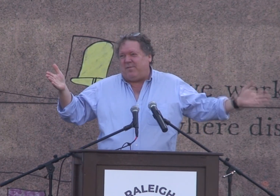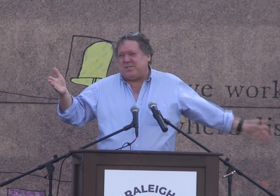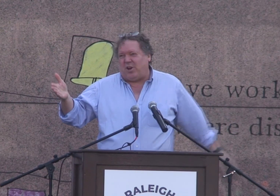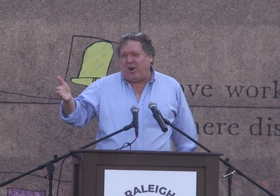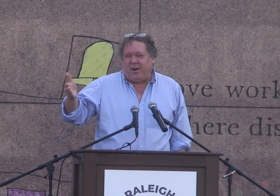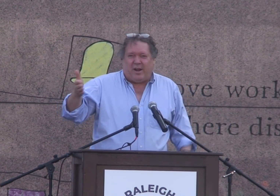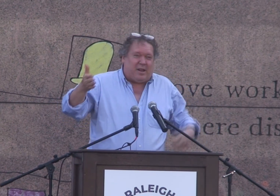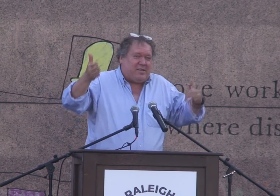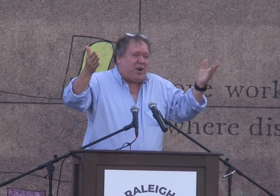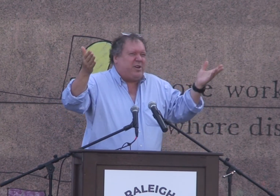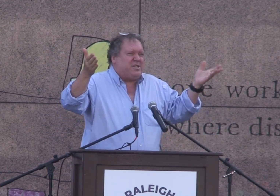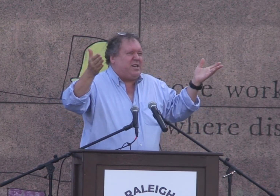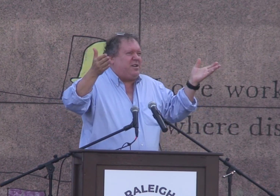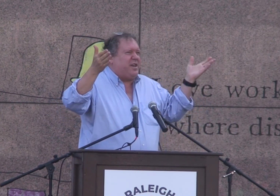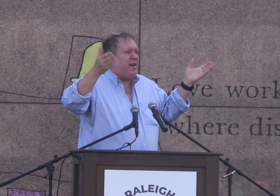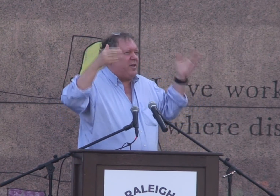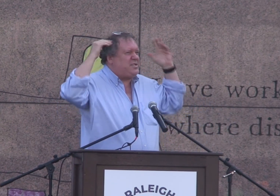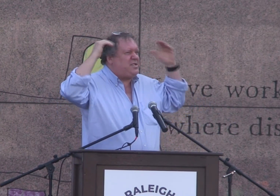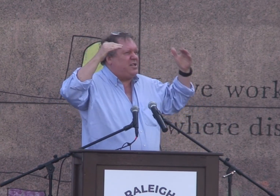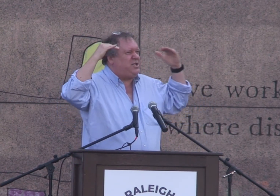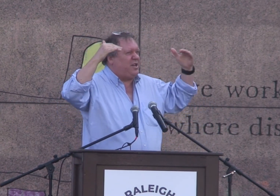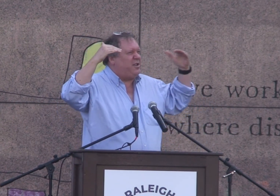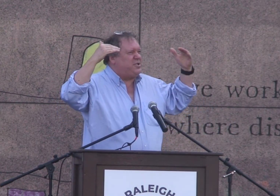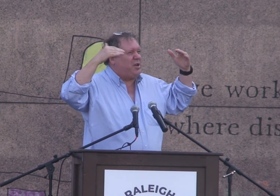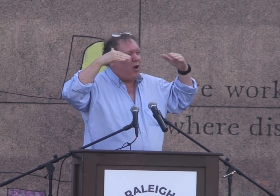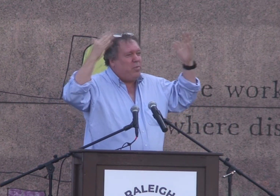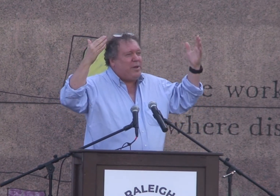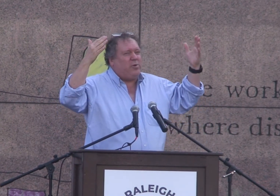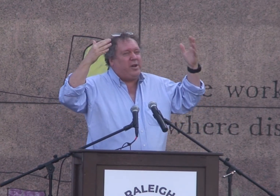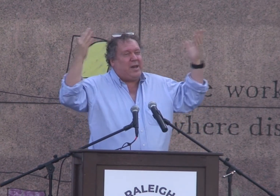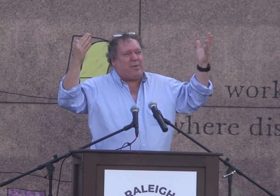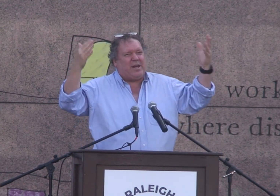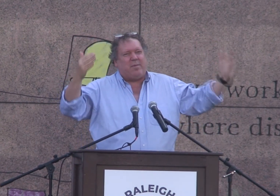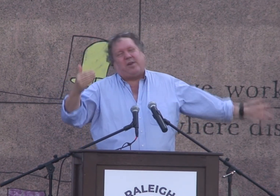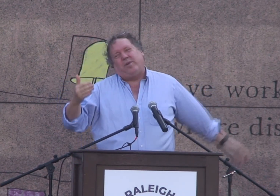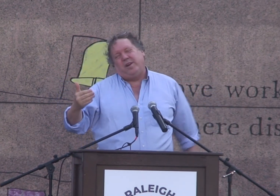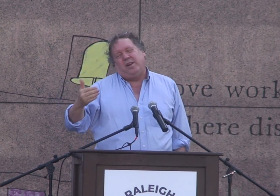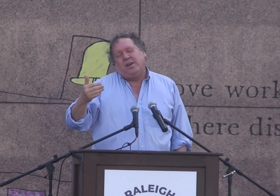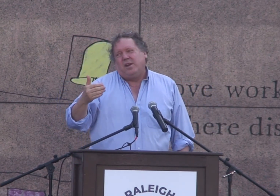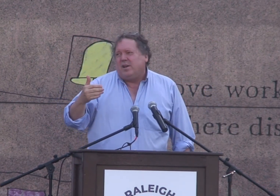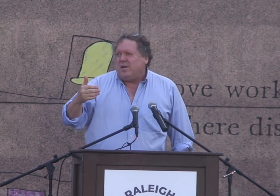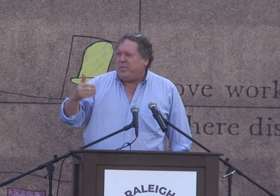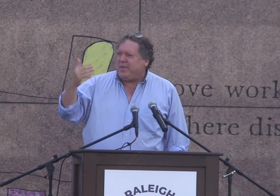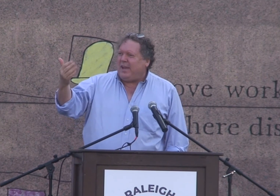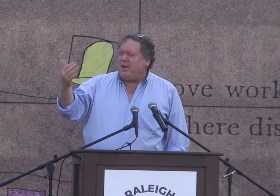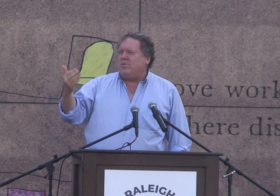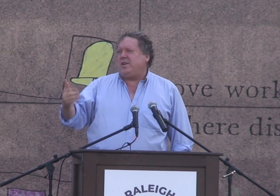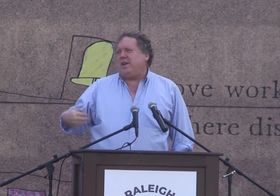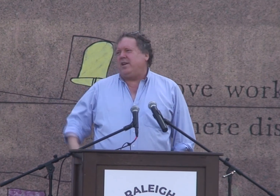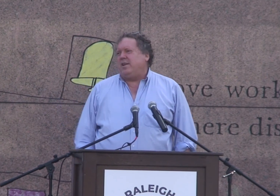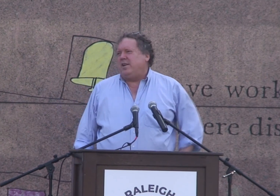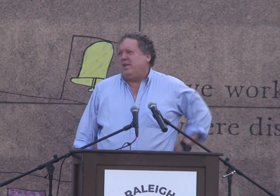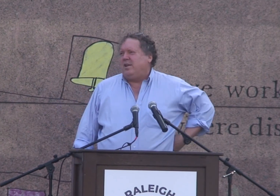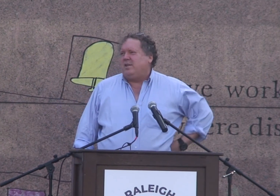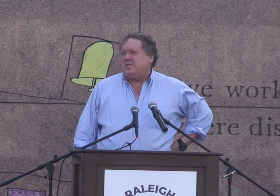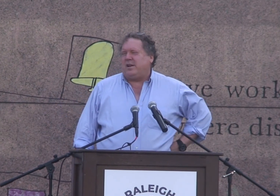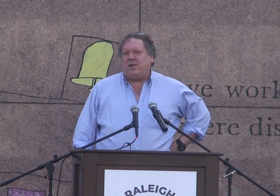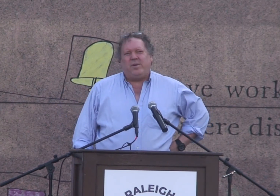maybe a tenth of us are. It's hard to tell now. There's an opioid epidemic, right? But they don't